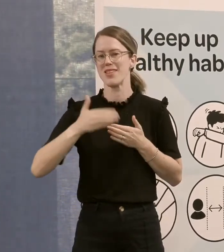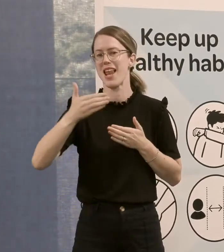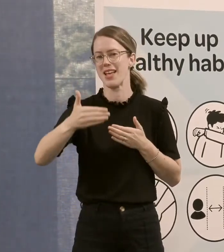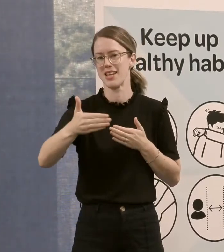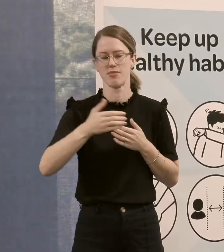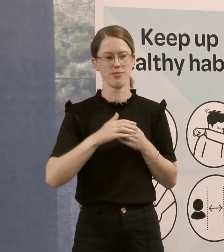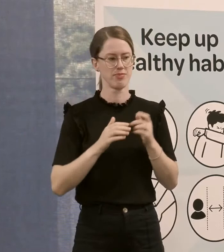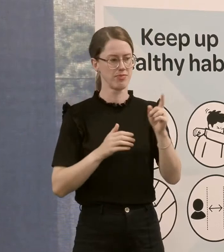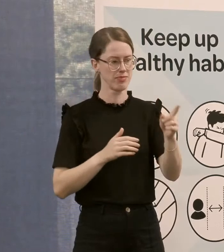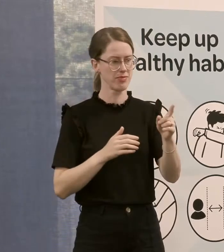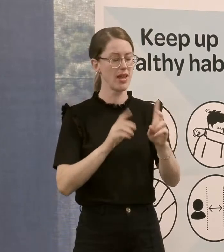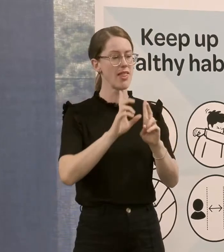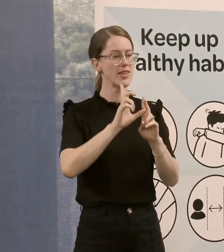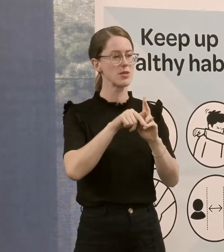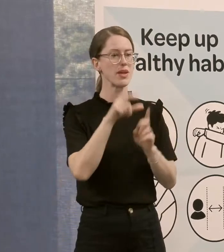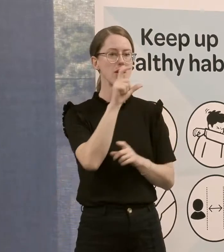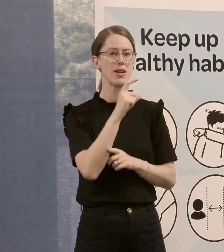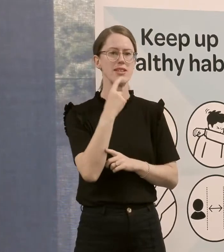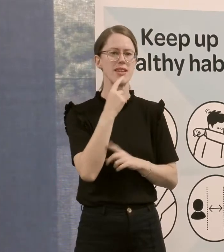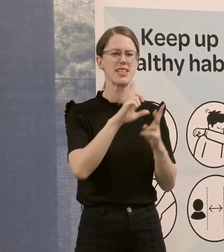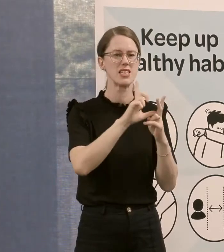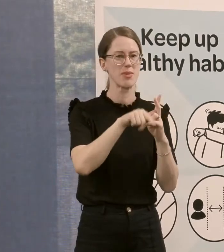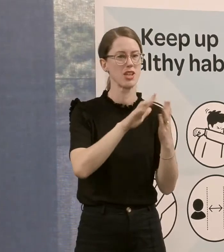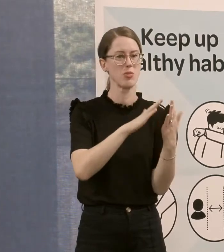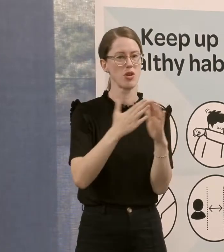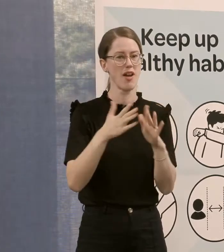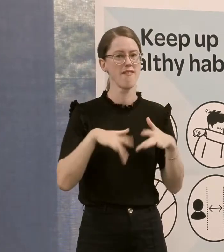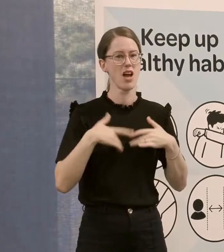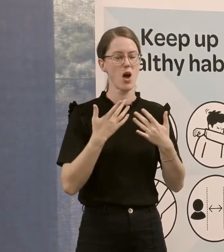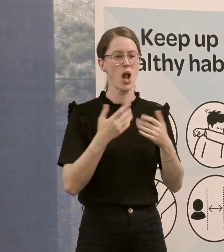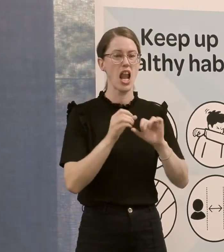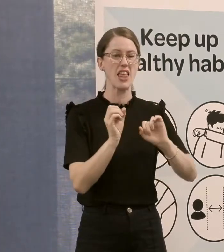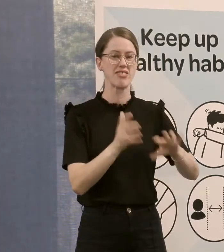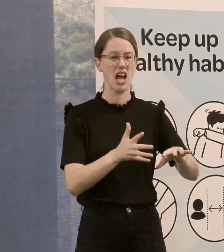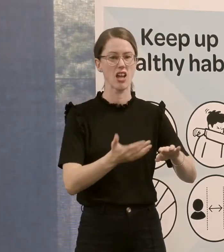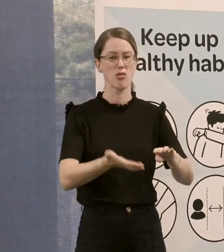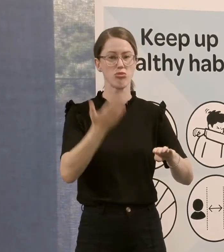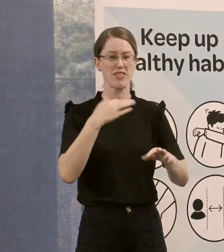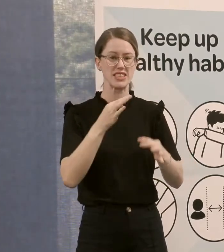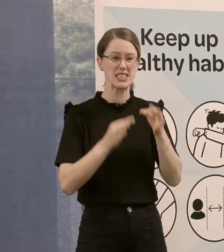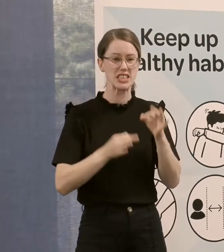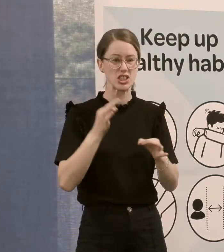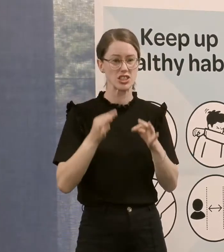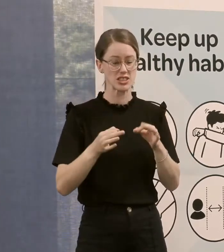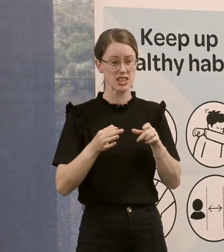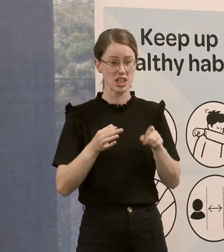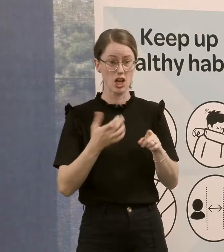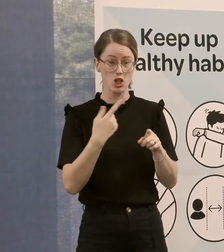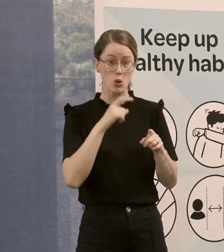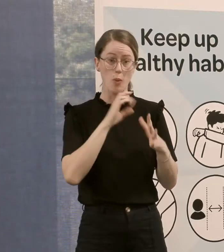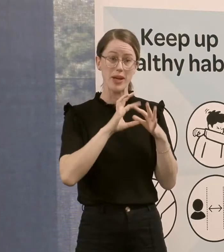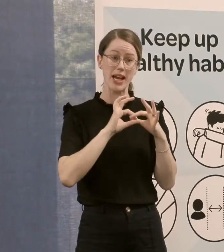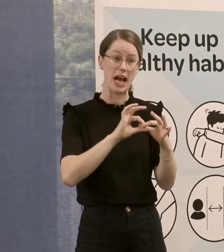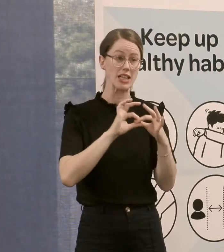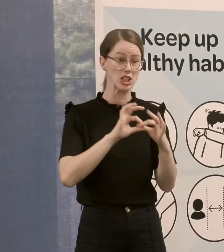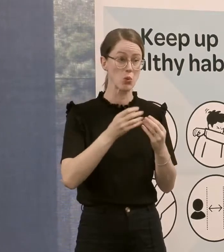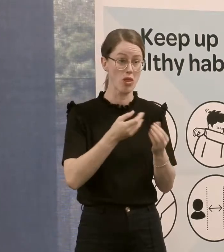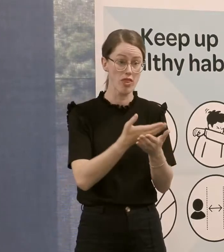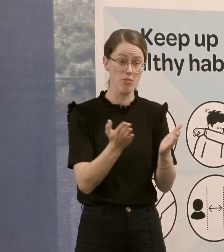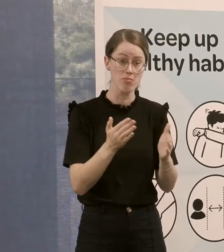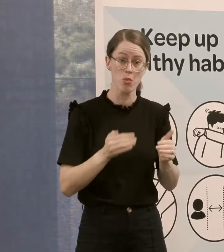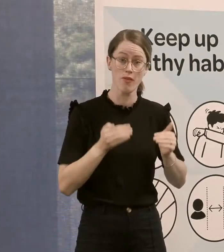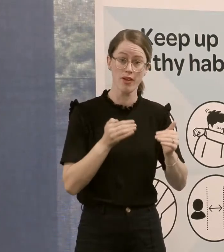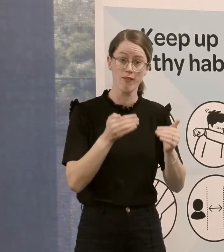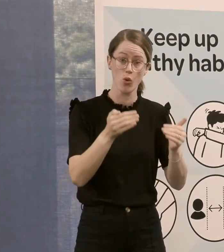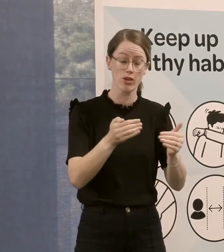the Disability Commissioner found that the disability community did feel quite left out in a lot of previous decision making. How much engagement are you going to be doing with them going forward in